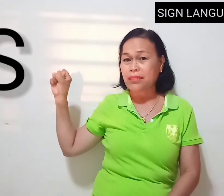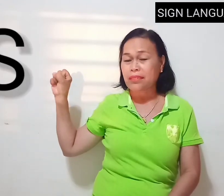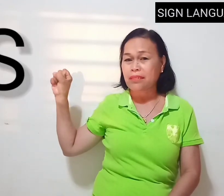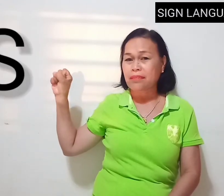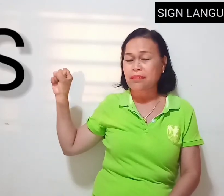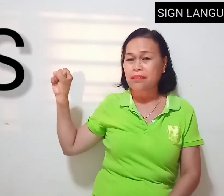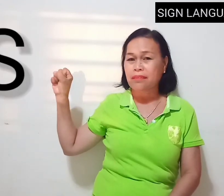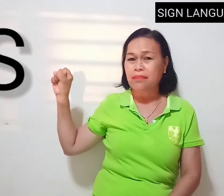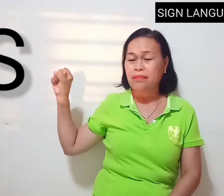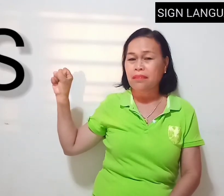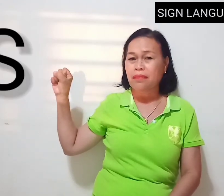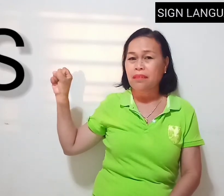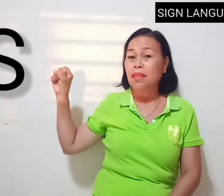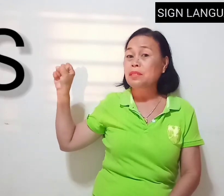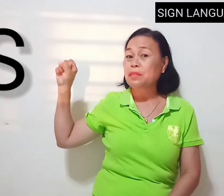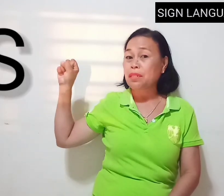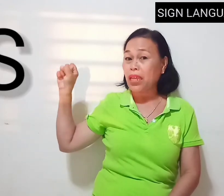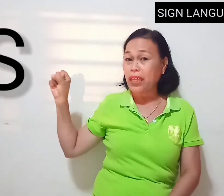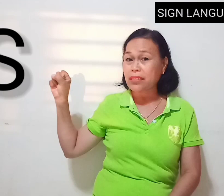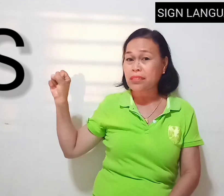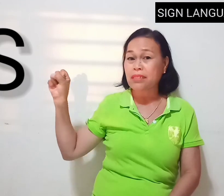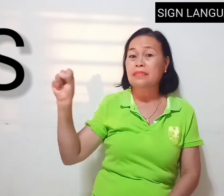S. Letter S.